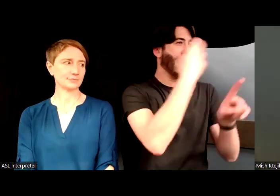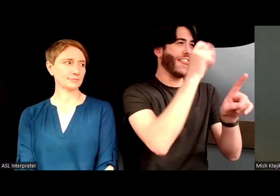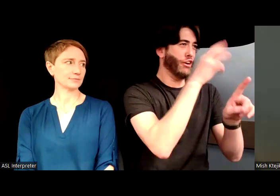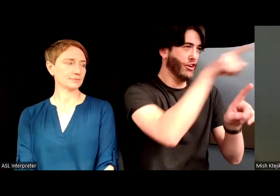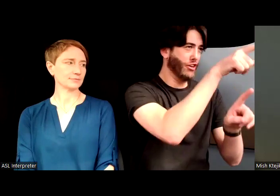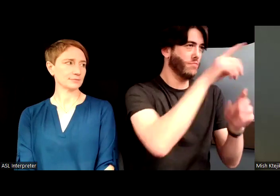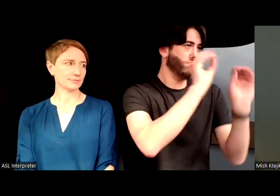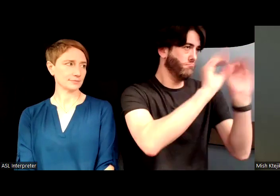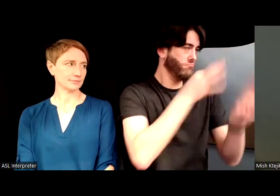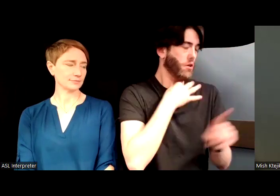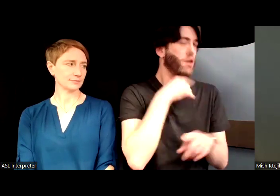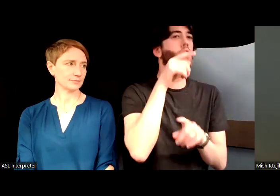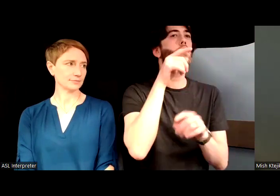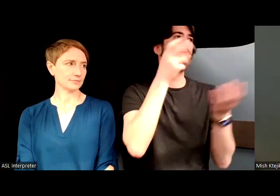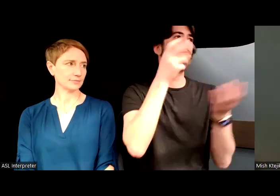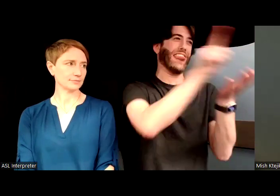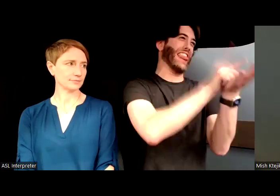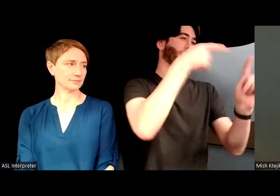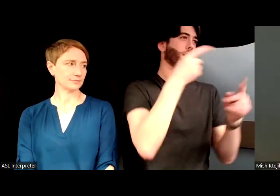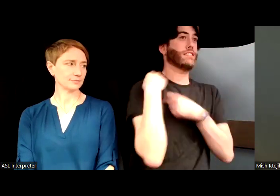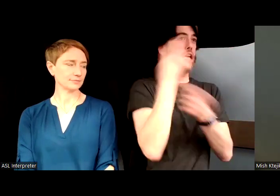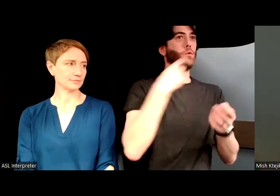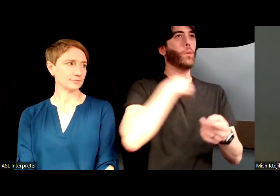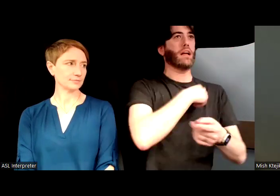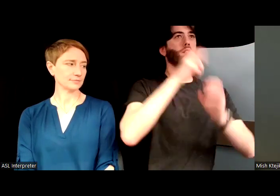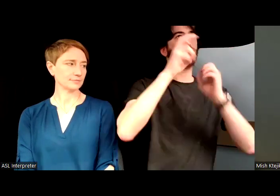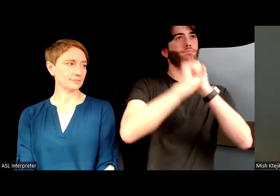This is Jack here, this is a question for you, Heather. So